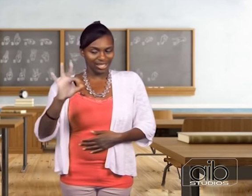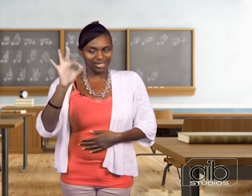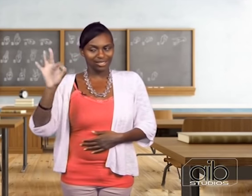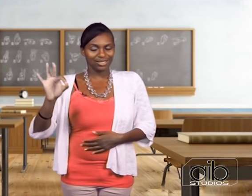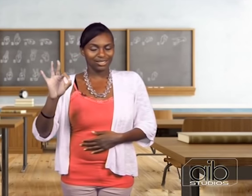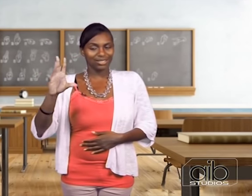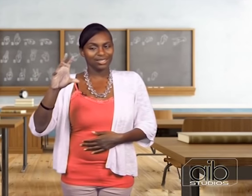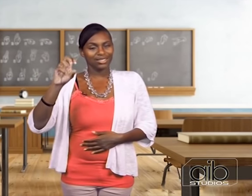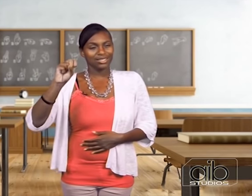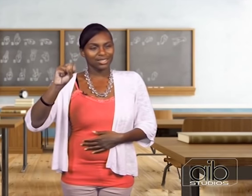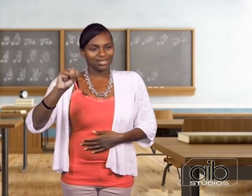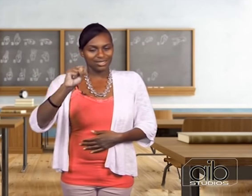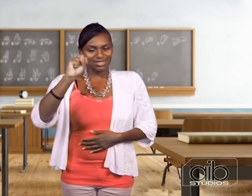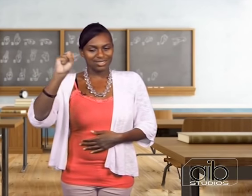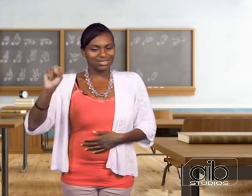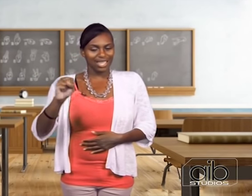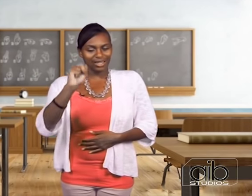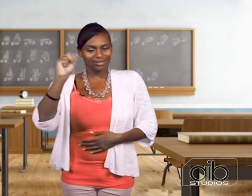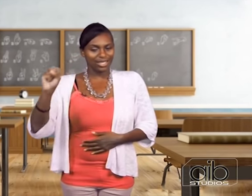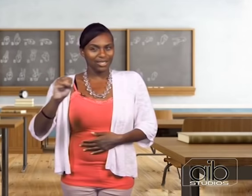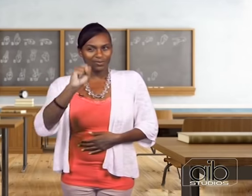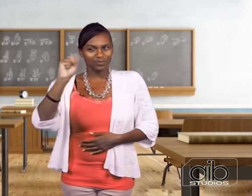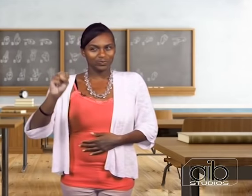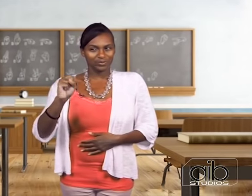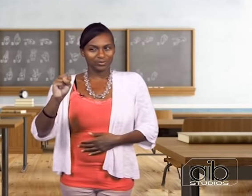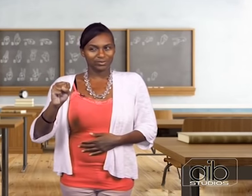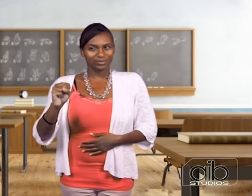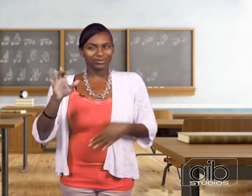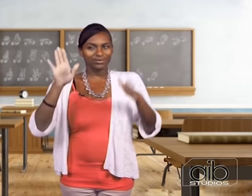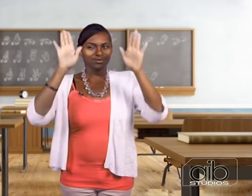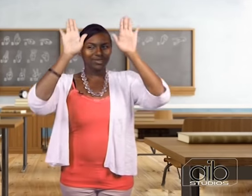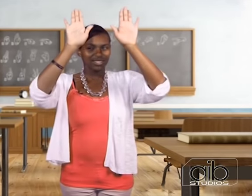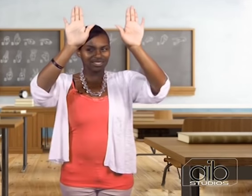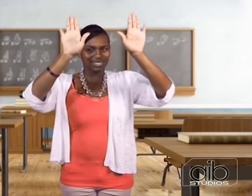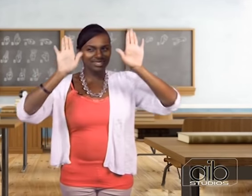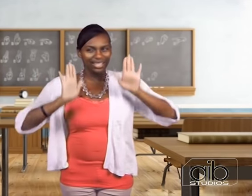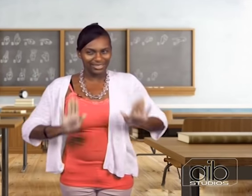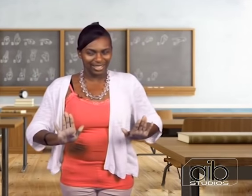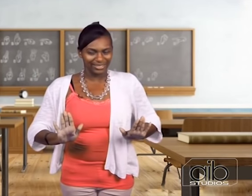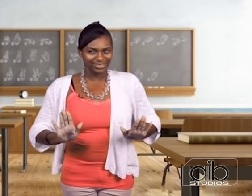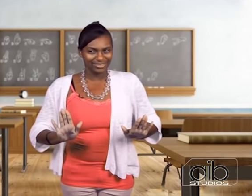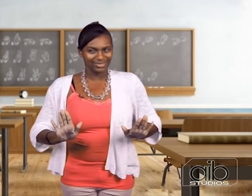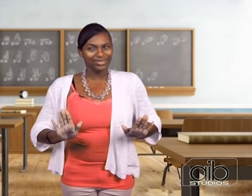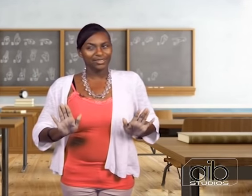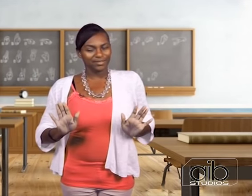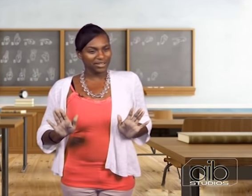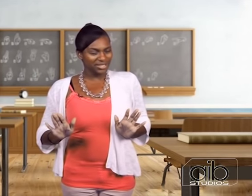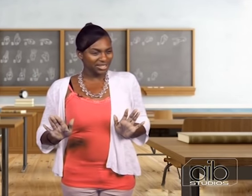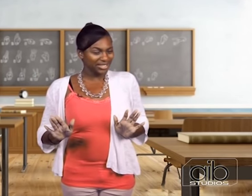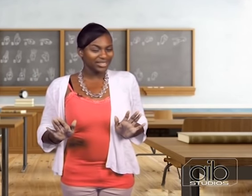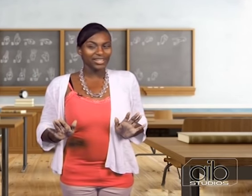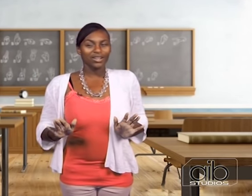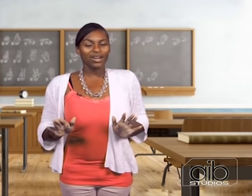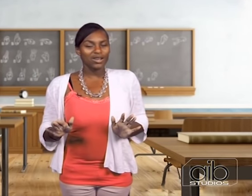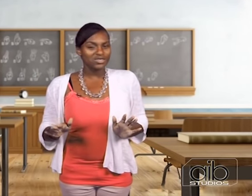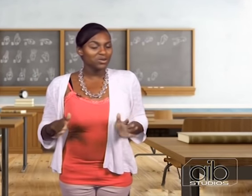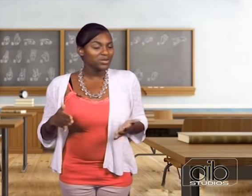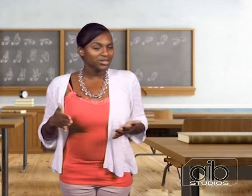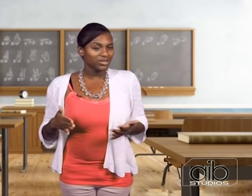Friday. This is Saturday. And this is Sunday. Very good. Also, we learned